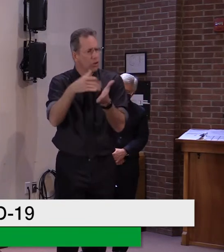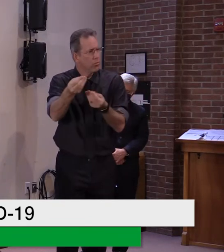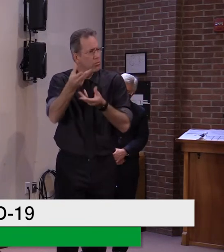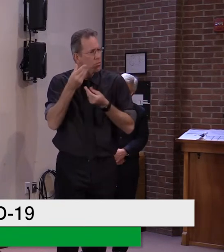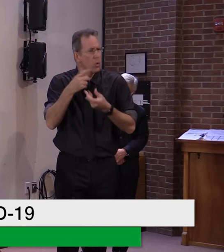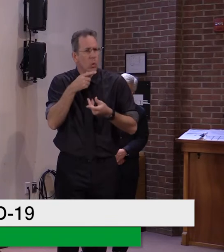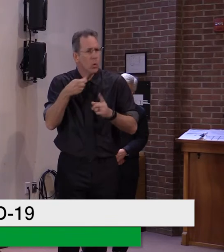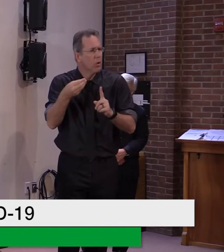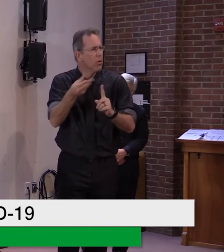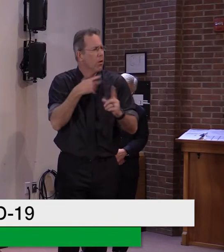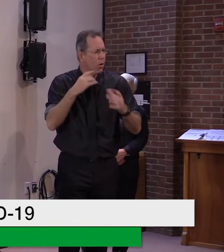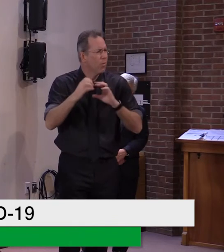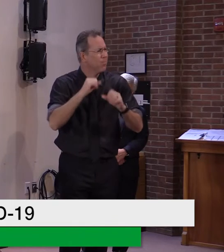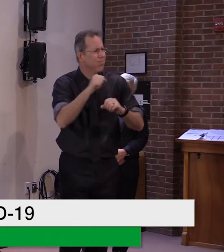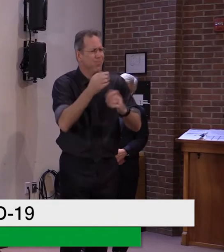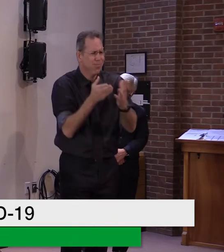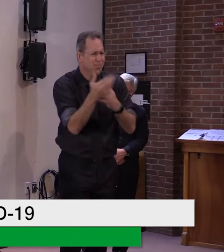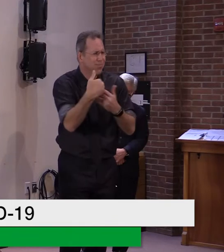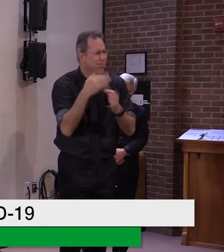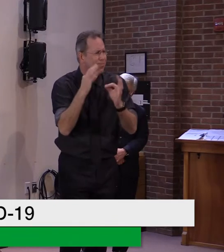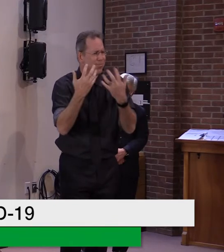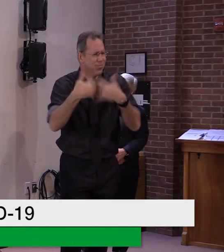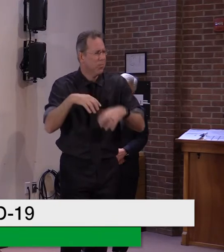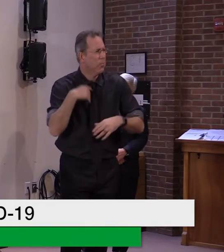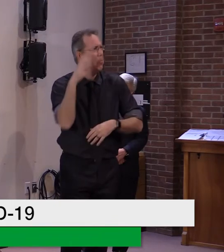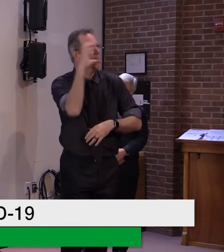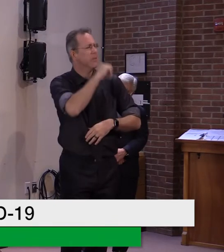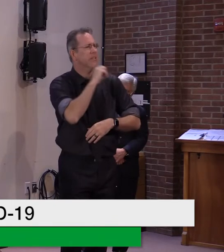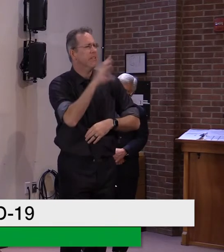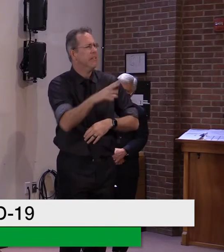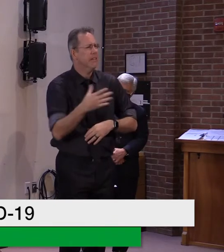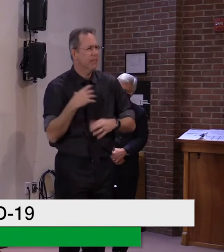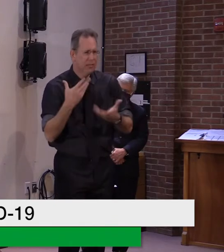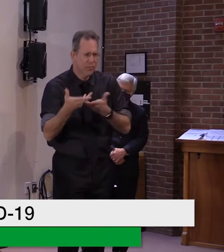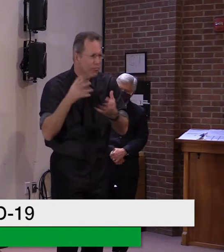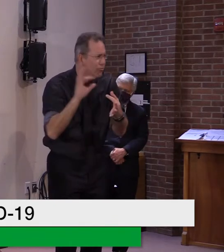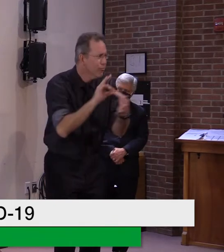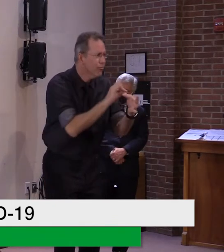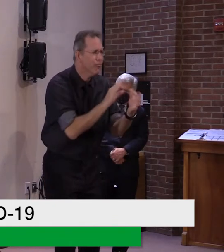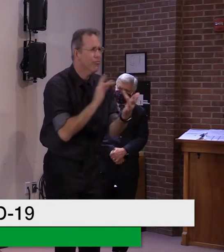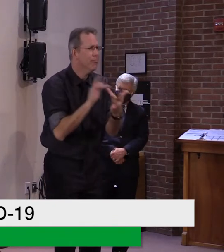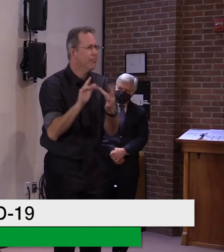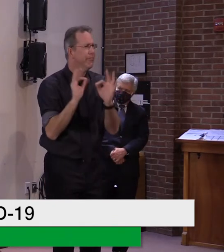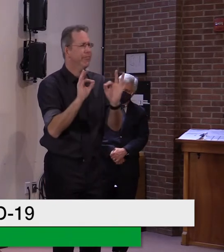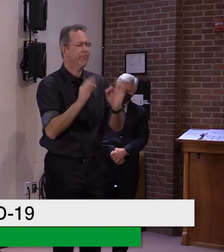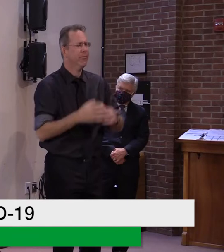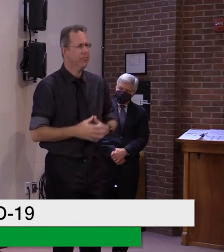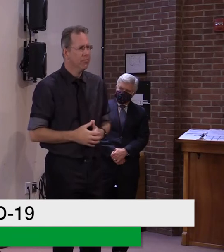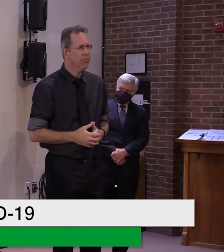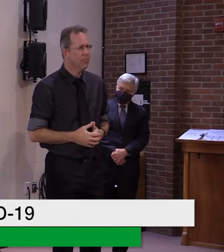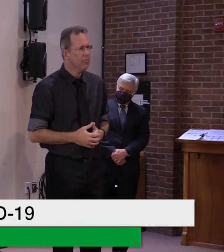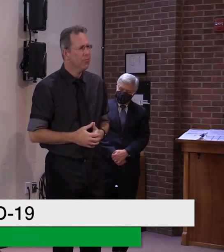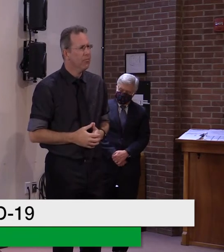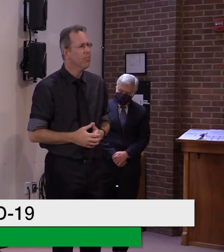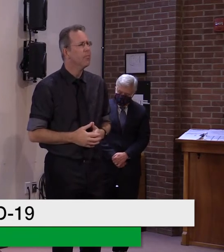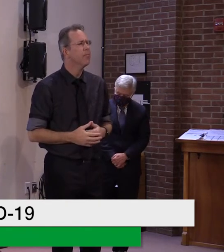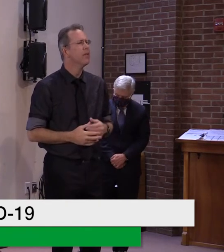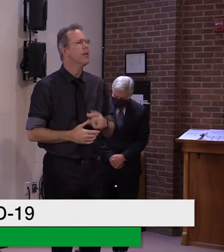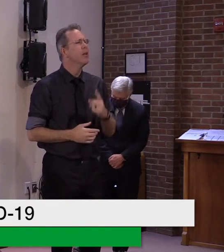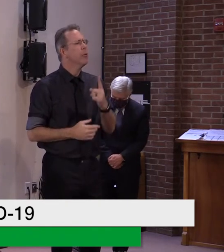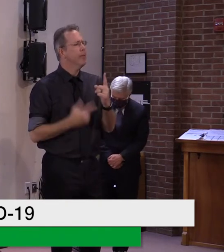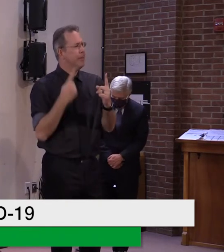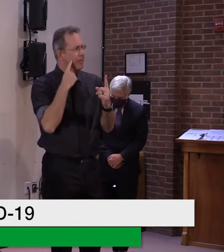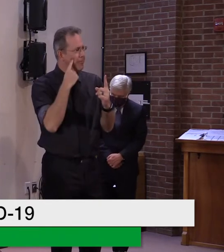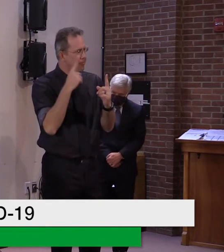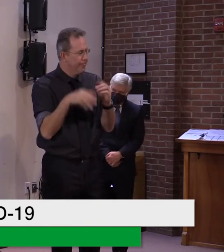they're very quick so you know what one thing they have done uh which they began even before the most